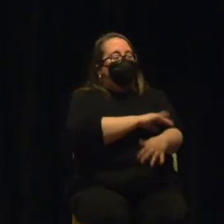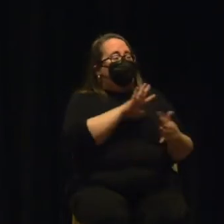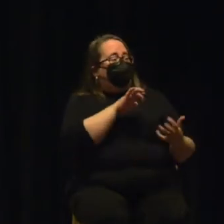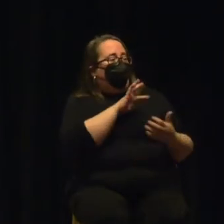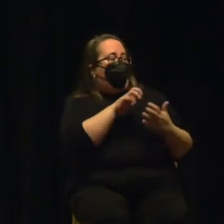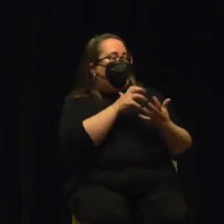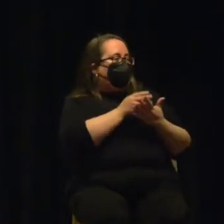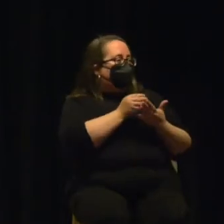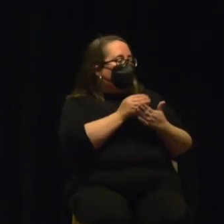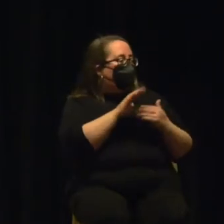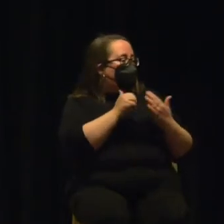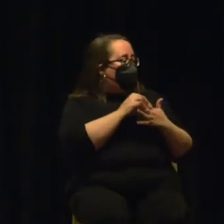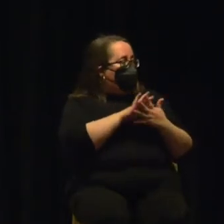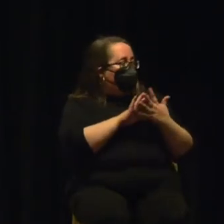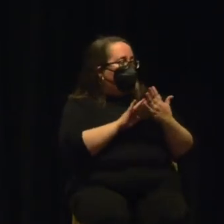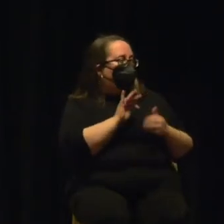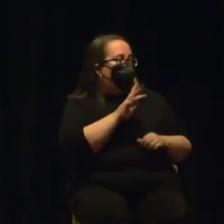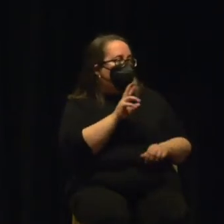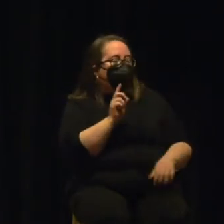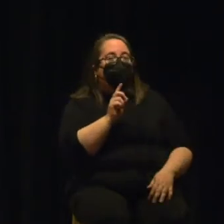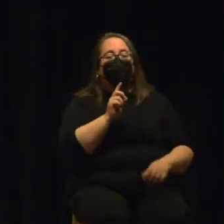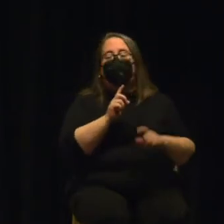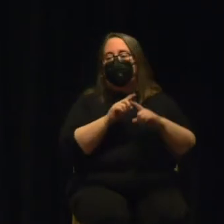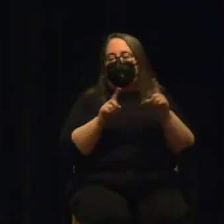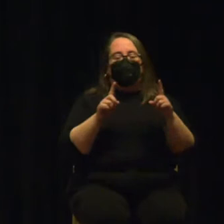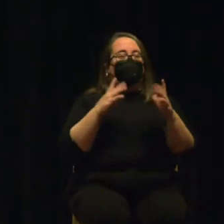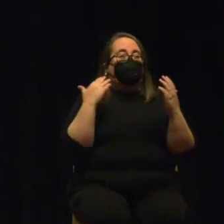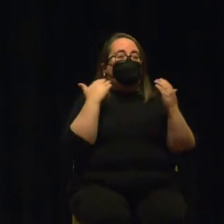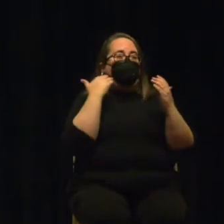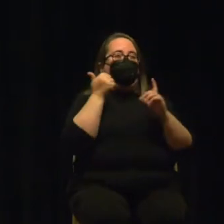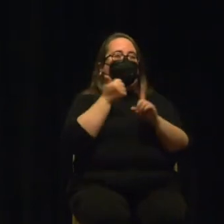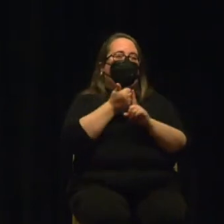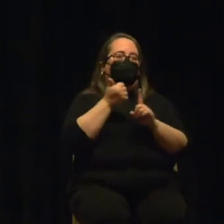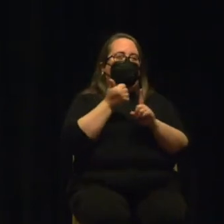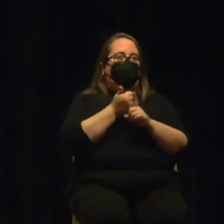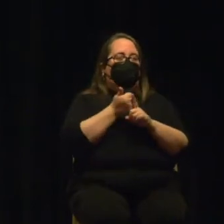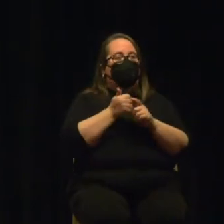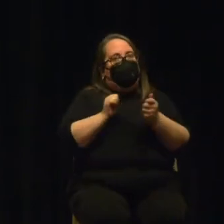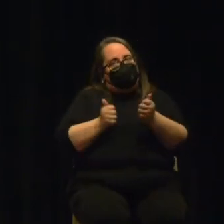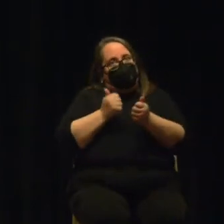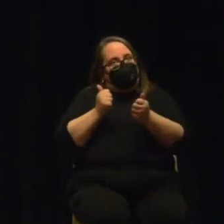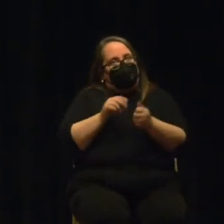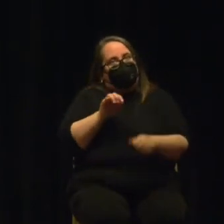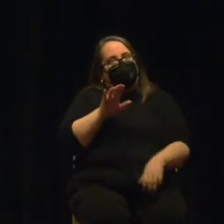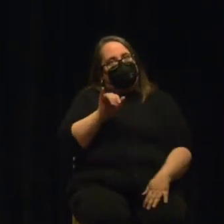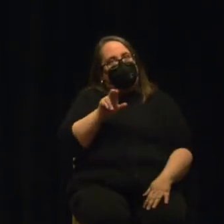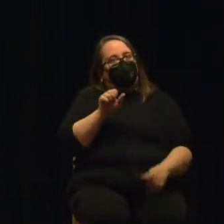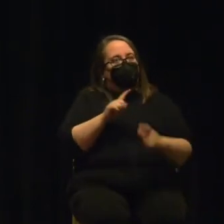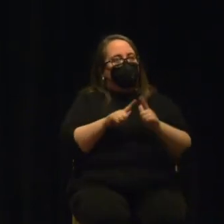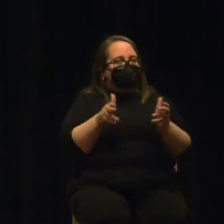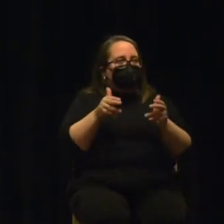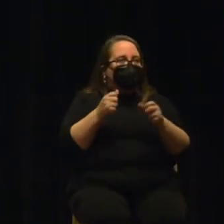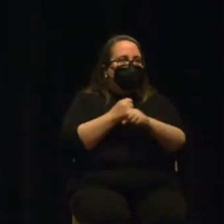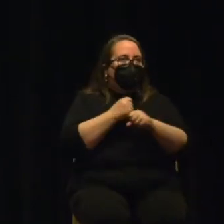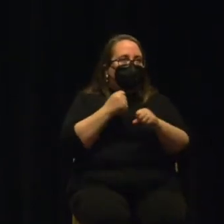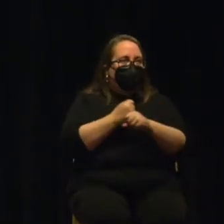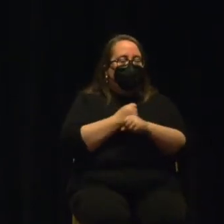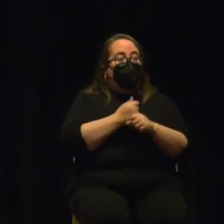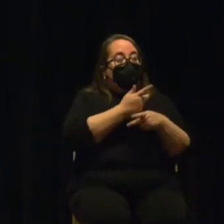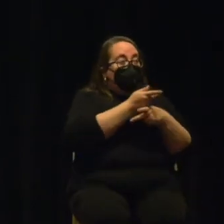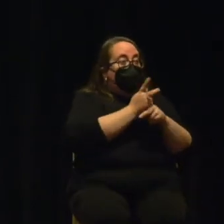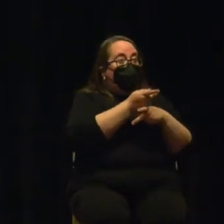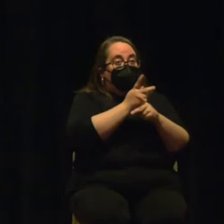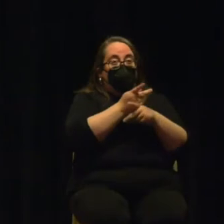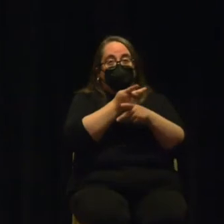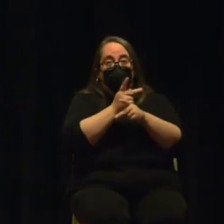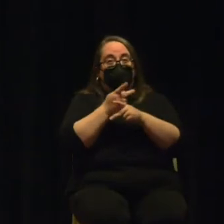it's wild. Yeah, and the thing about it was he basically bankrupted himself chasing Tommy Burns around to get this fight. And he's borrowing money from everybody.